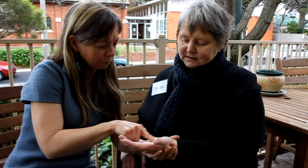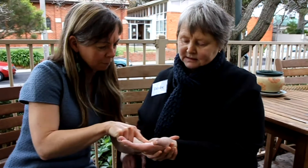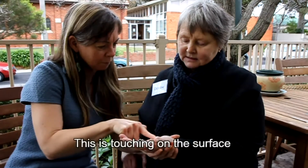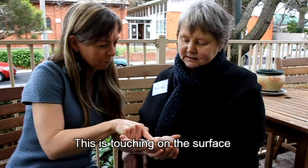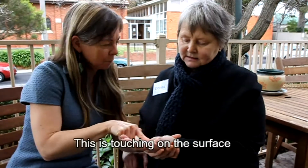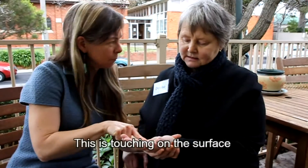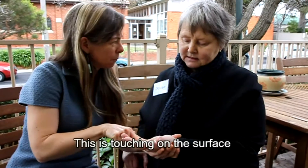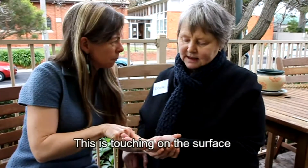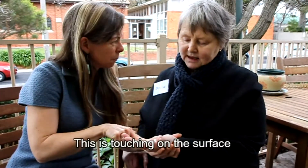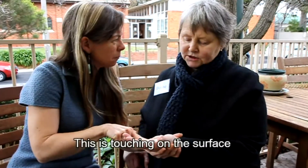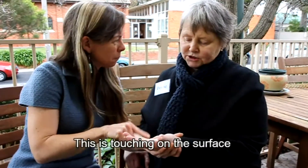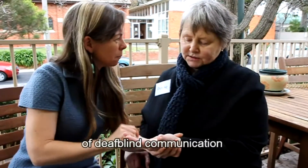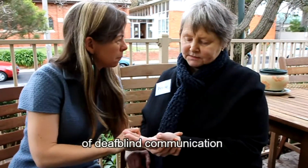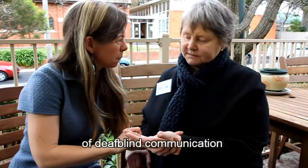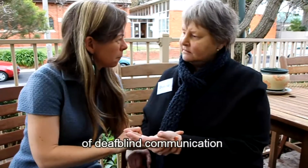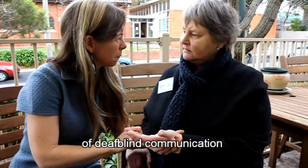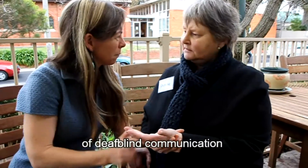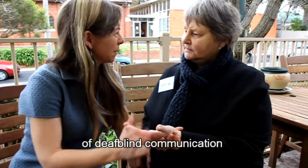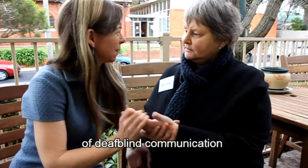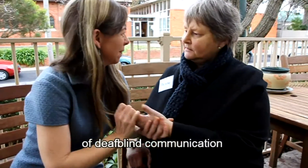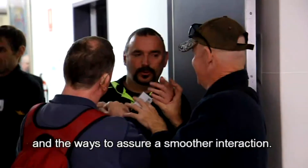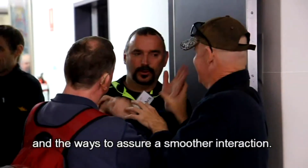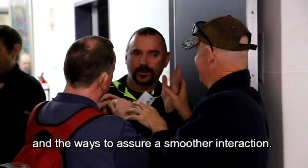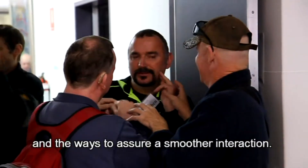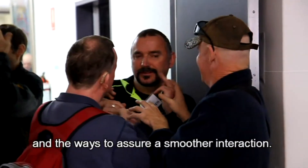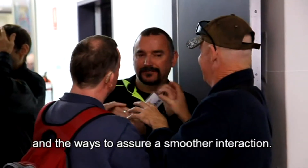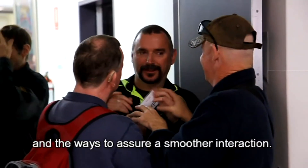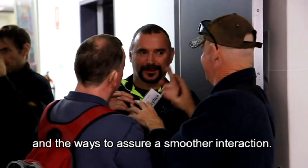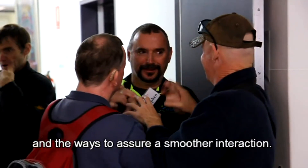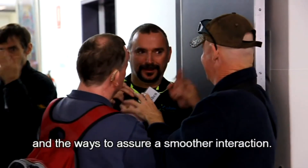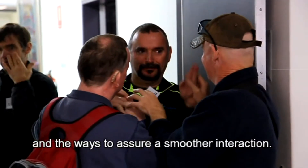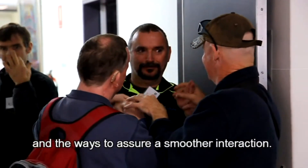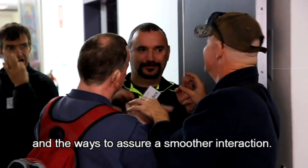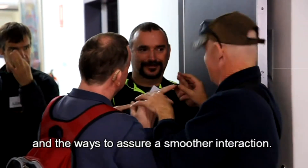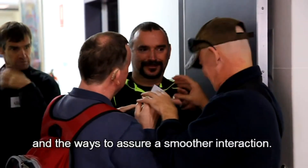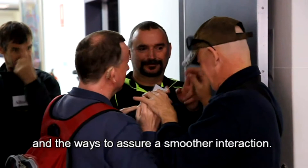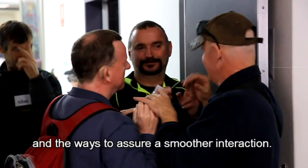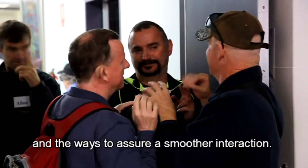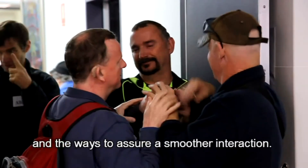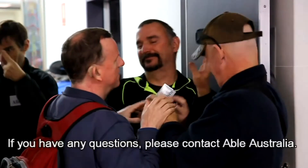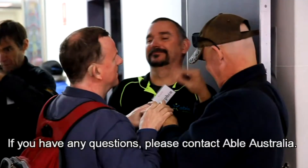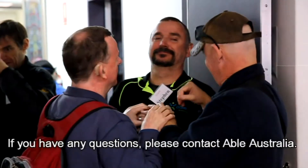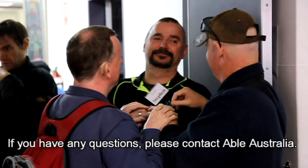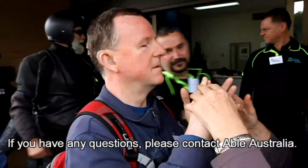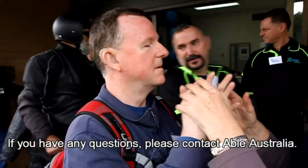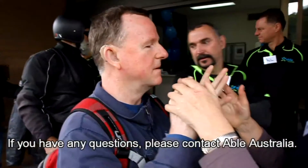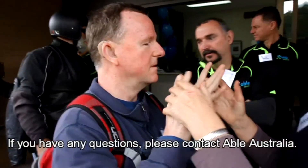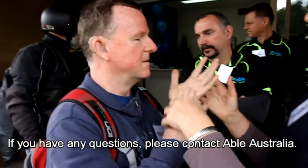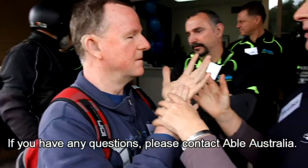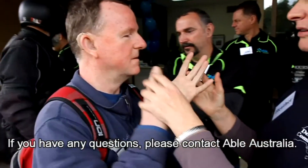This is touching on the surface of deafblind communication and the ways to assure a smoother interaction. If you have any questions, please contact